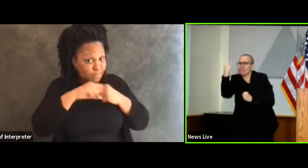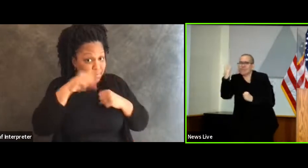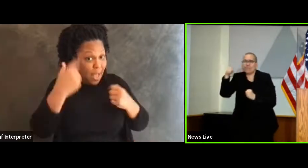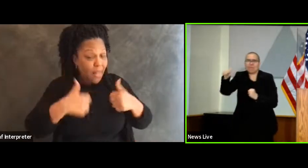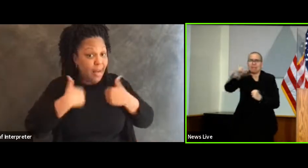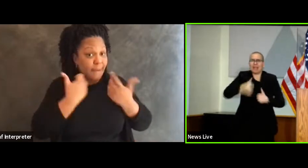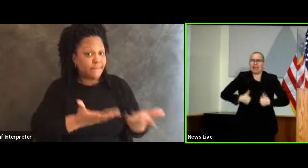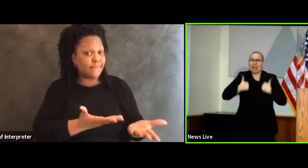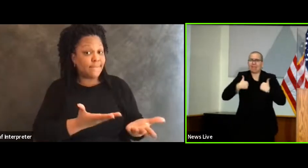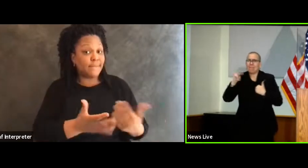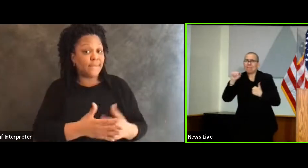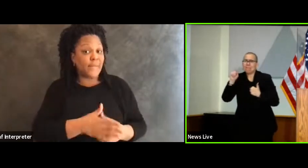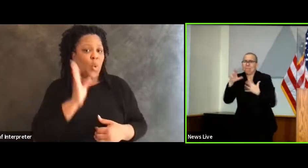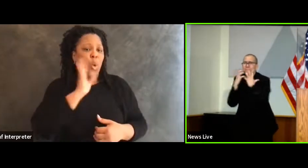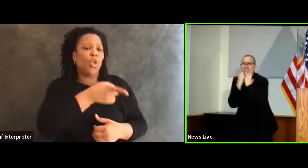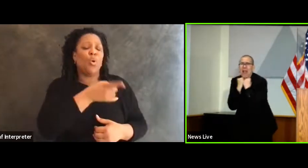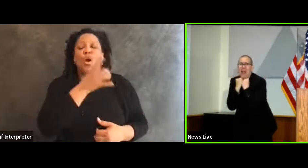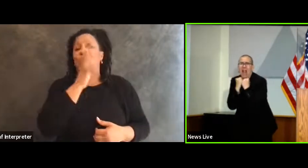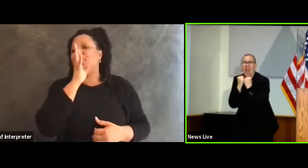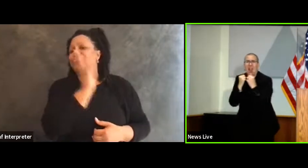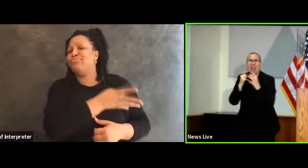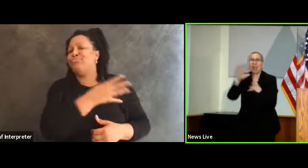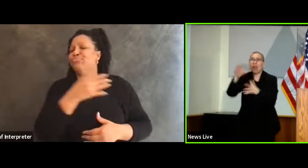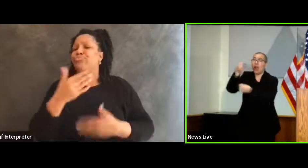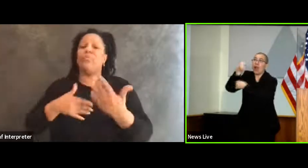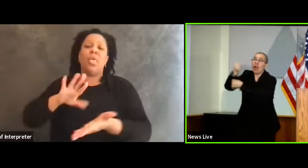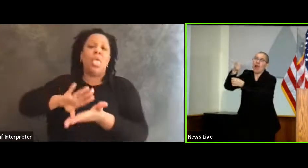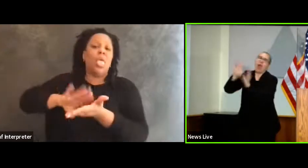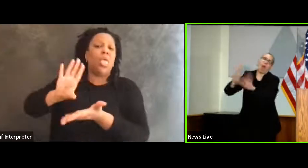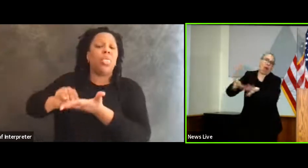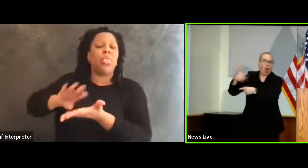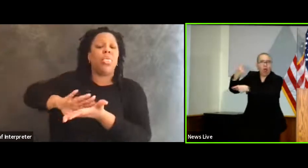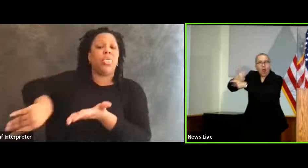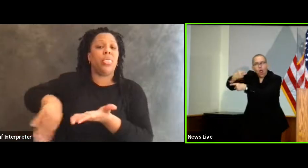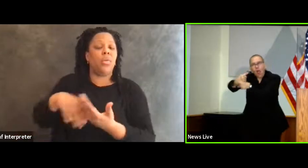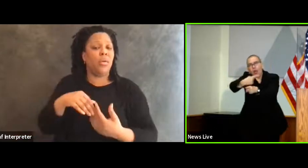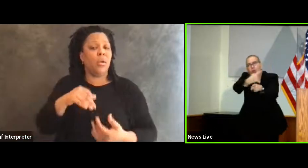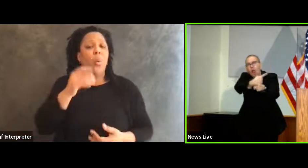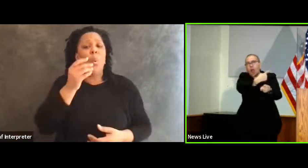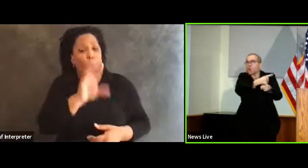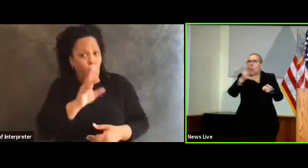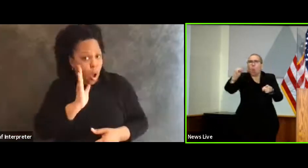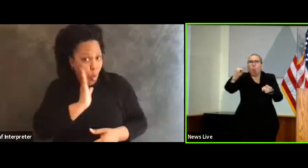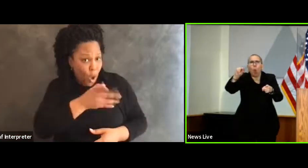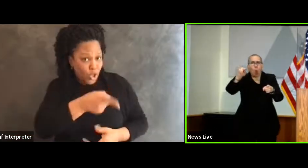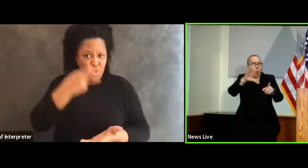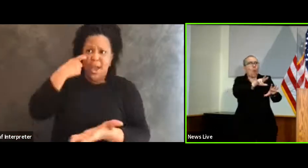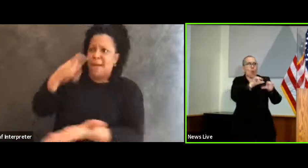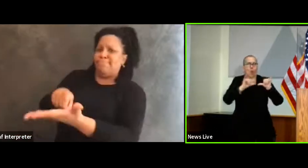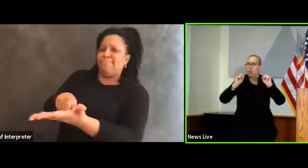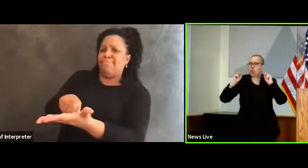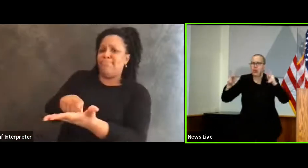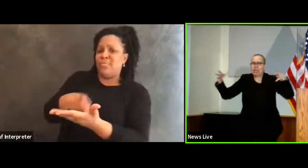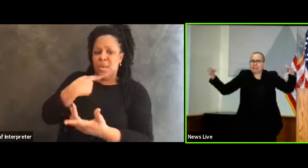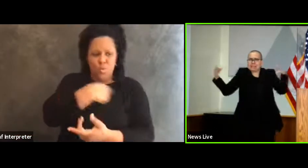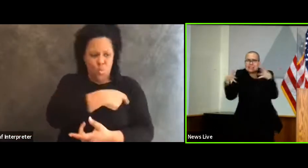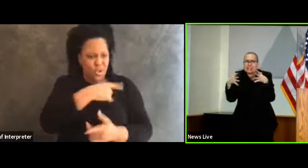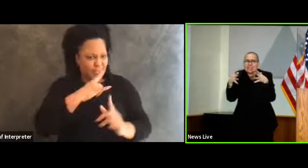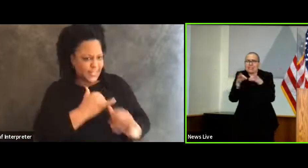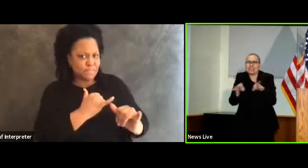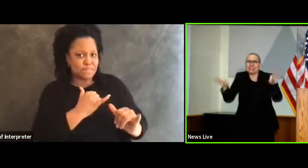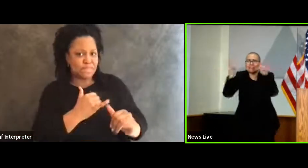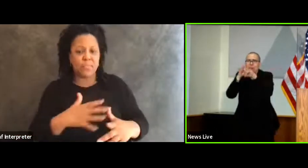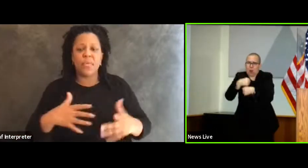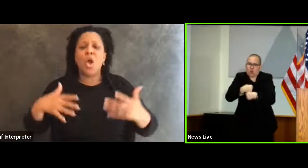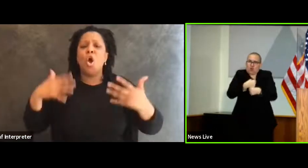claims, our struggles, our protests, or will they find common ground? Because we already have in these bills. We have found